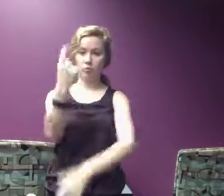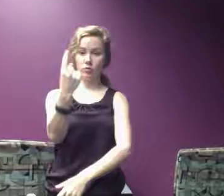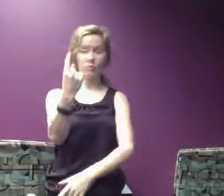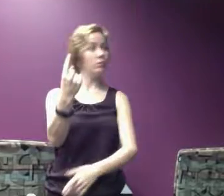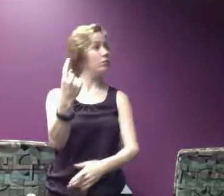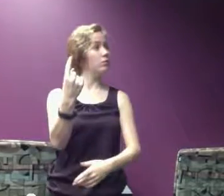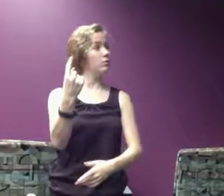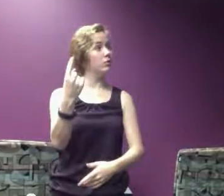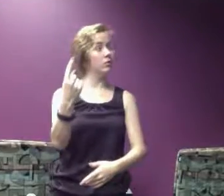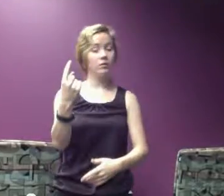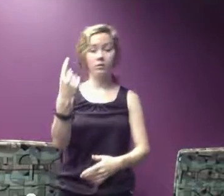It becomes 1.